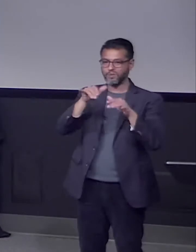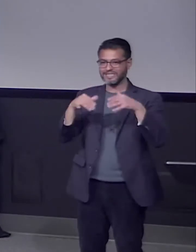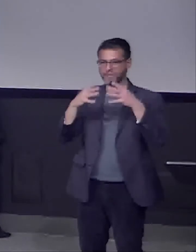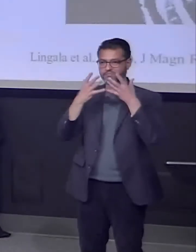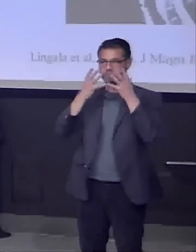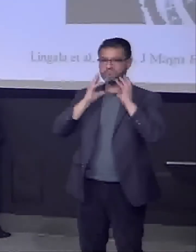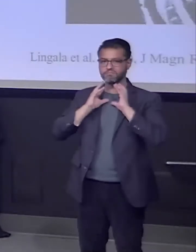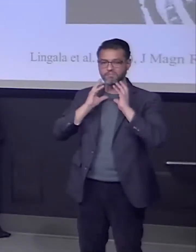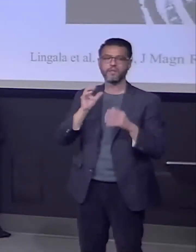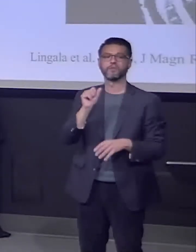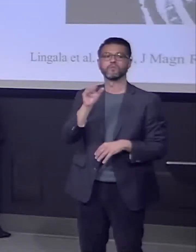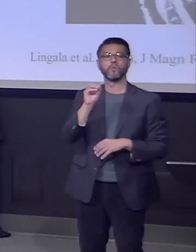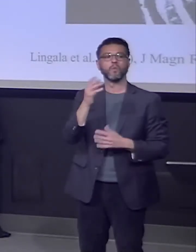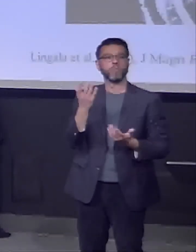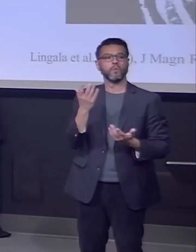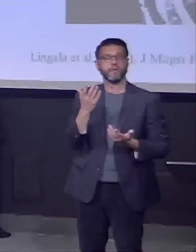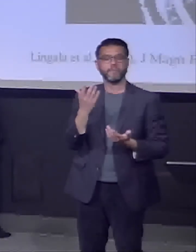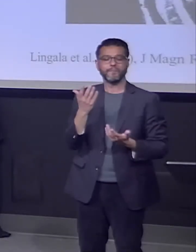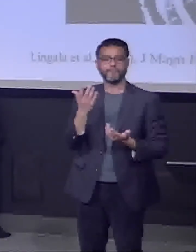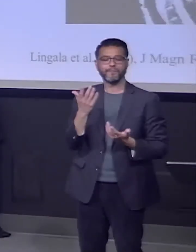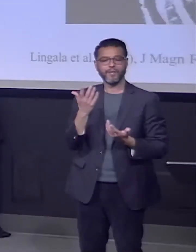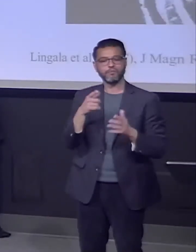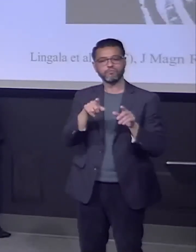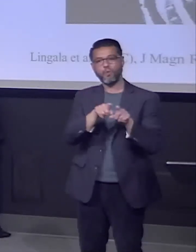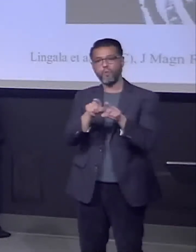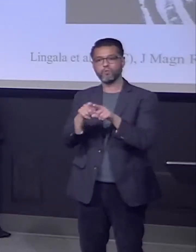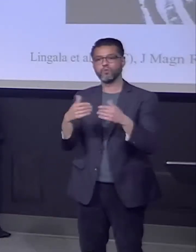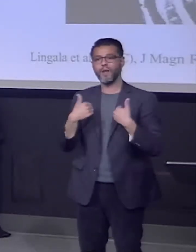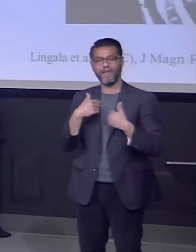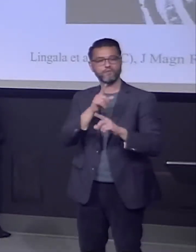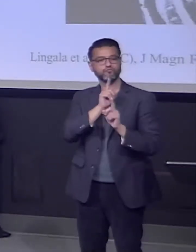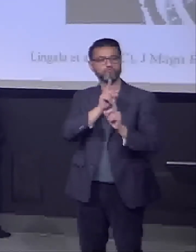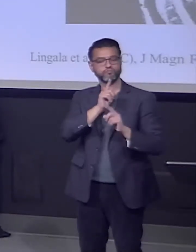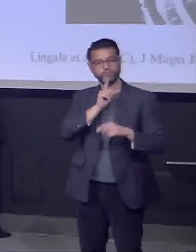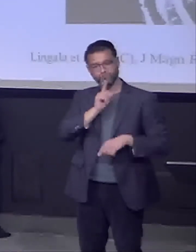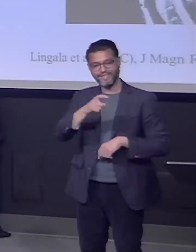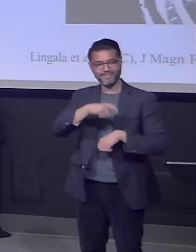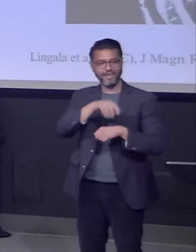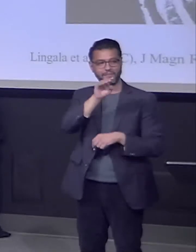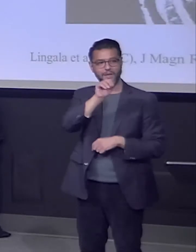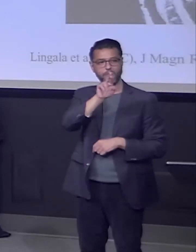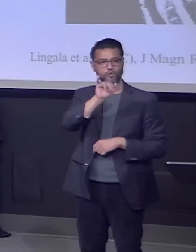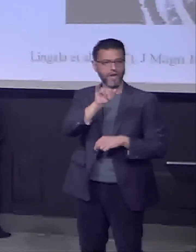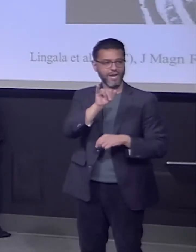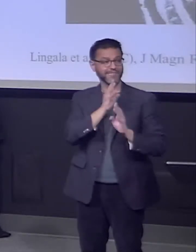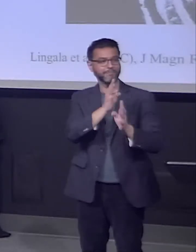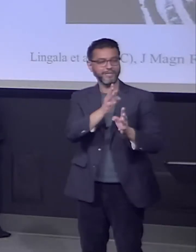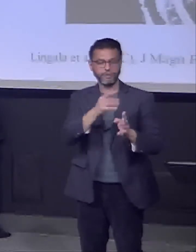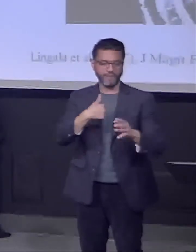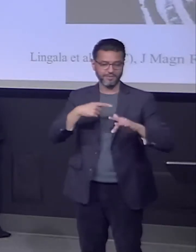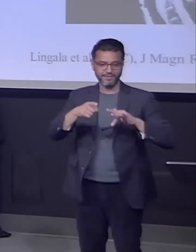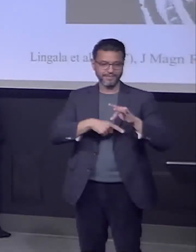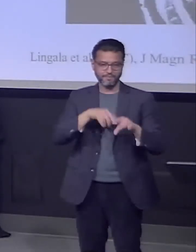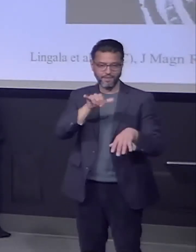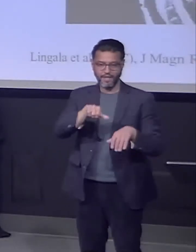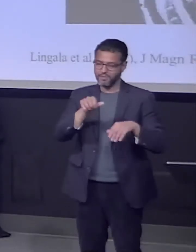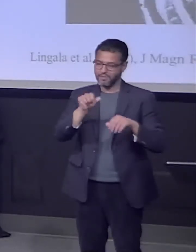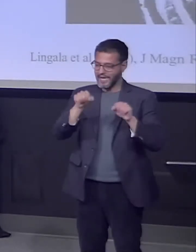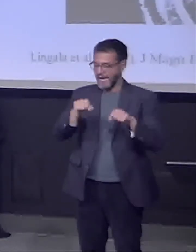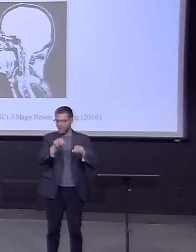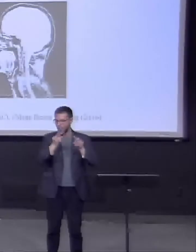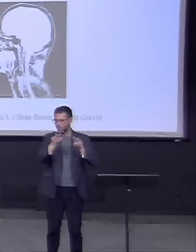And if we, there's also a real-time MRI of speech, which I could show you, but I'm going to skip that. We can look at that later.